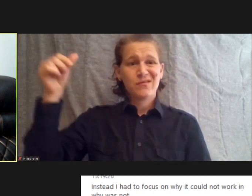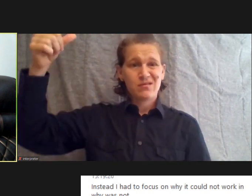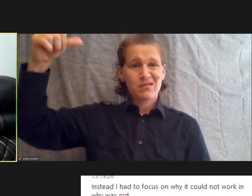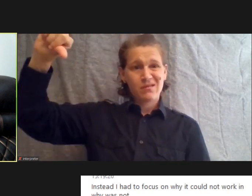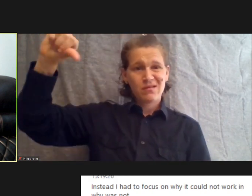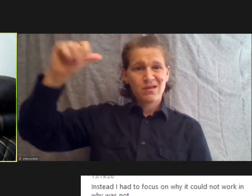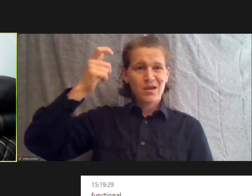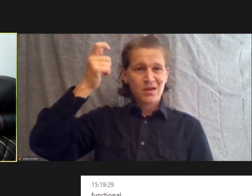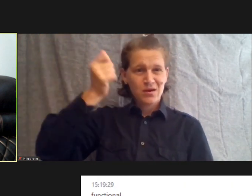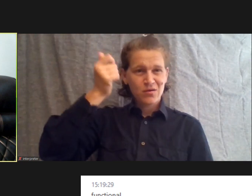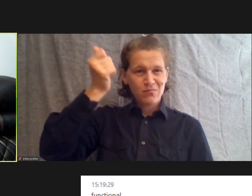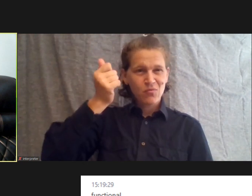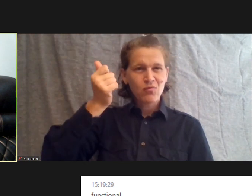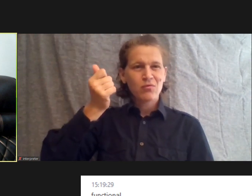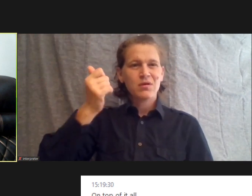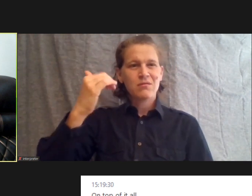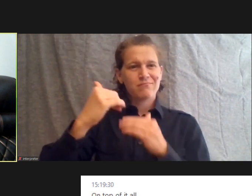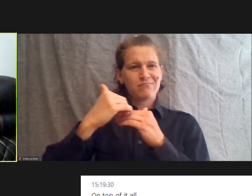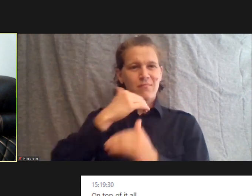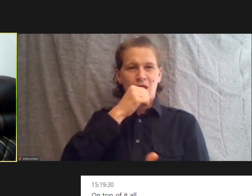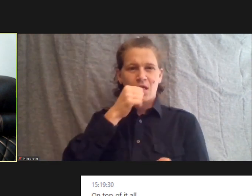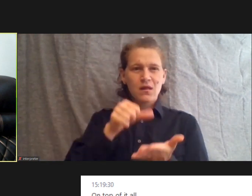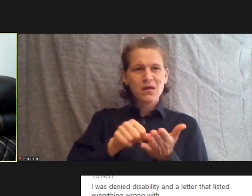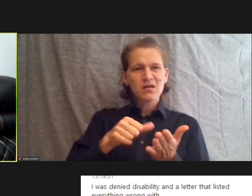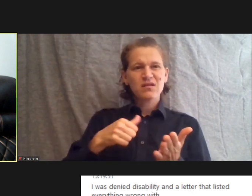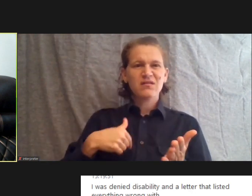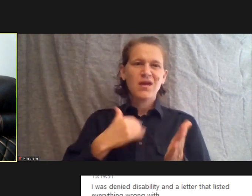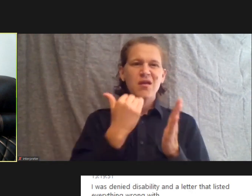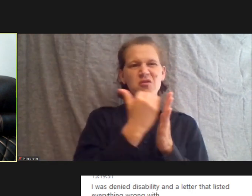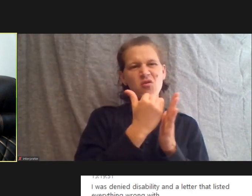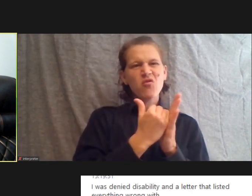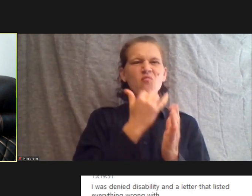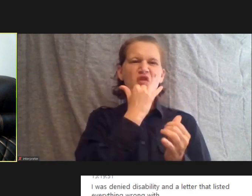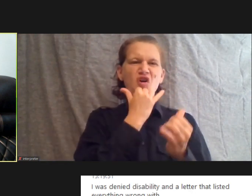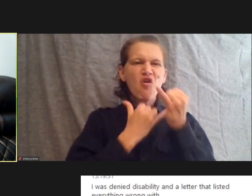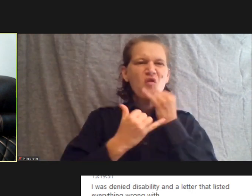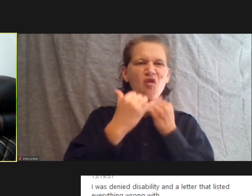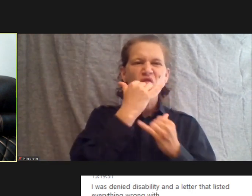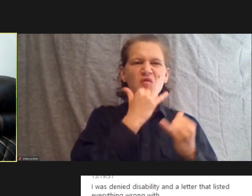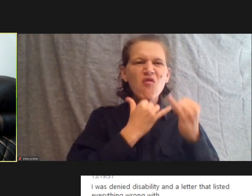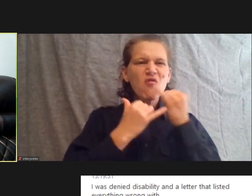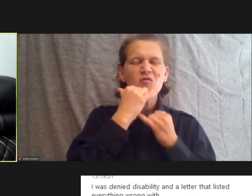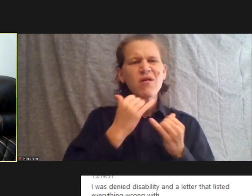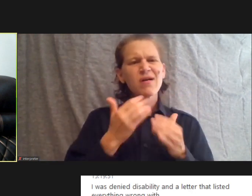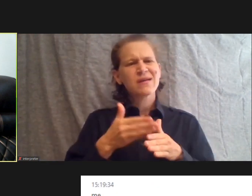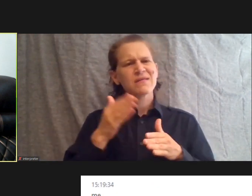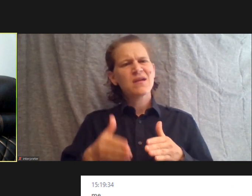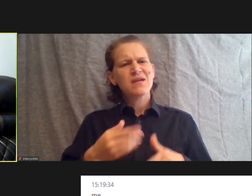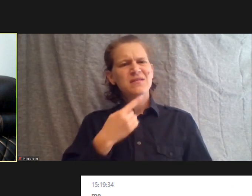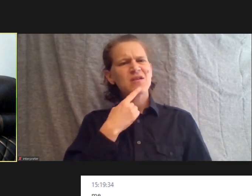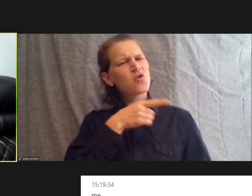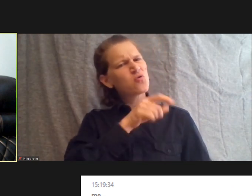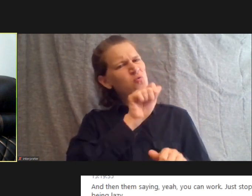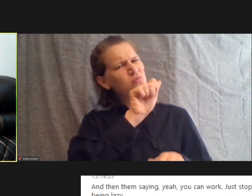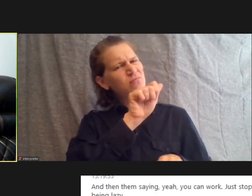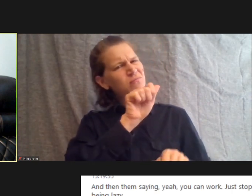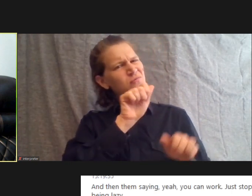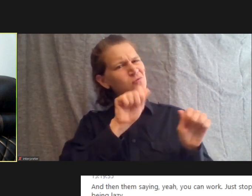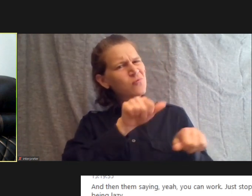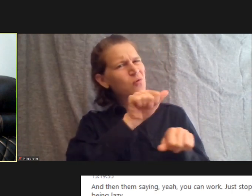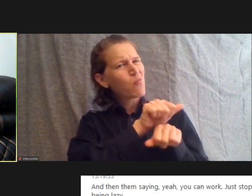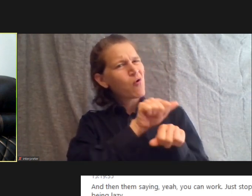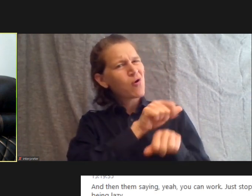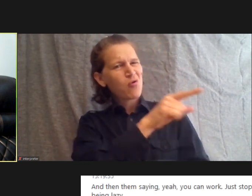me. And then them saying, yeah, you can work, just stop being lazy. Just not in those exact